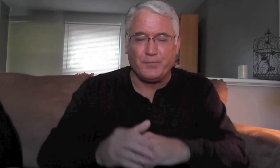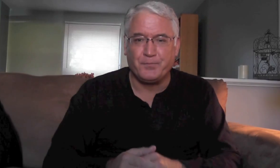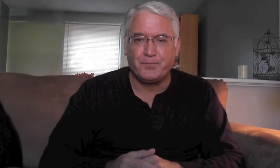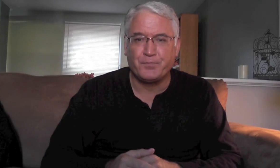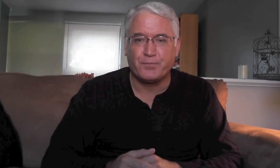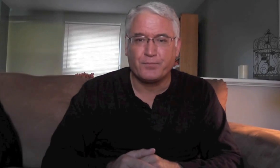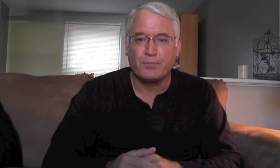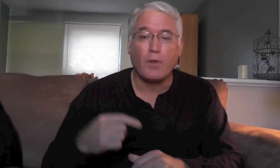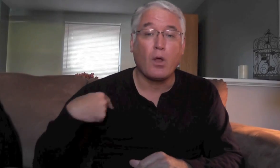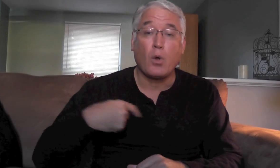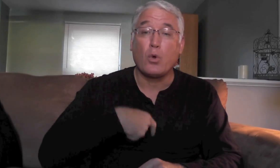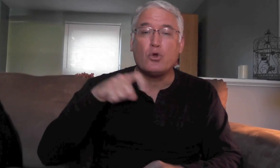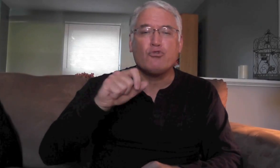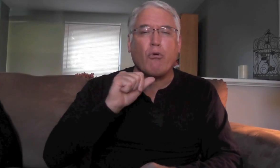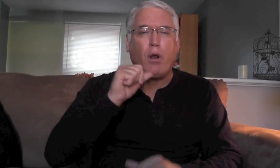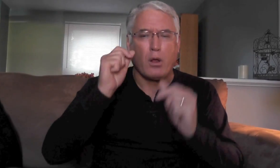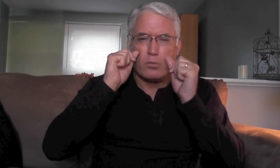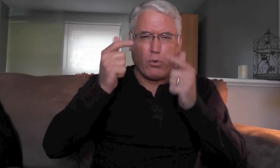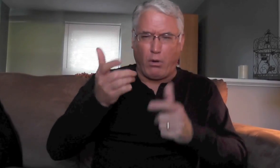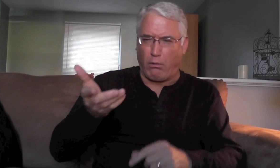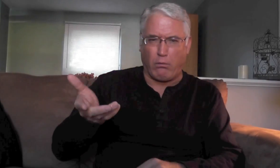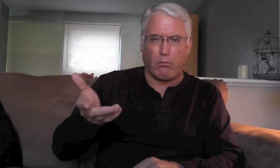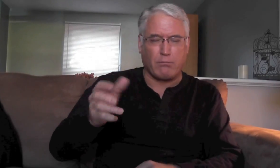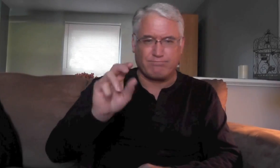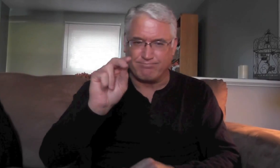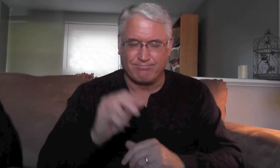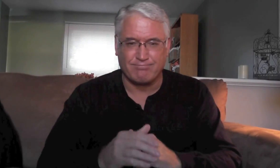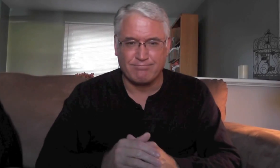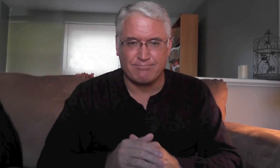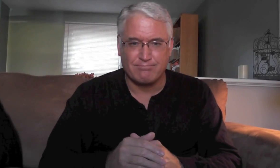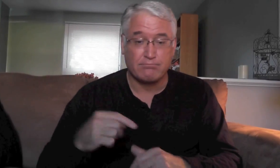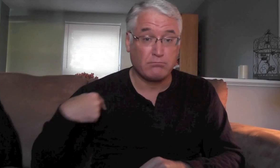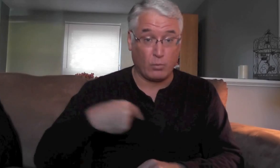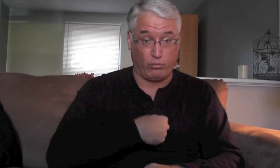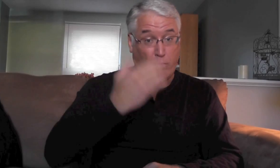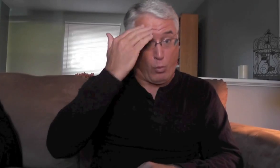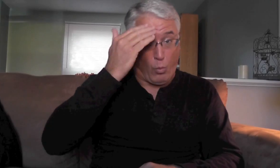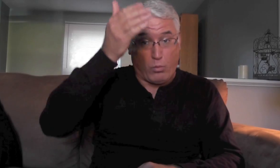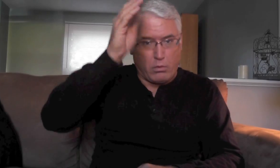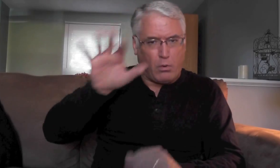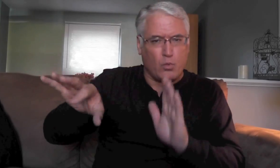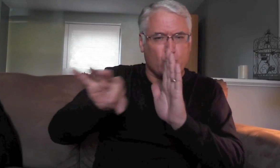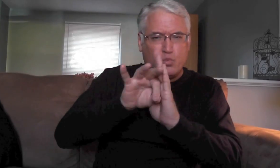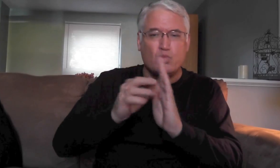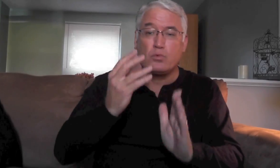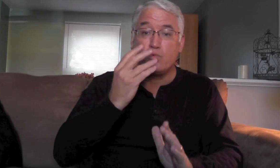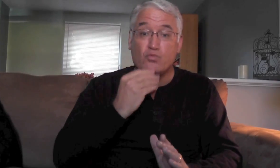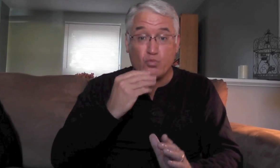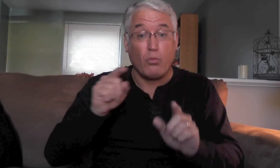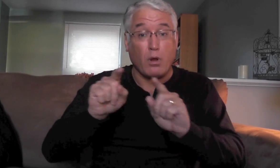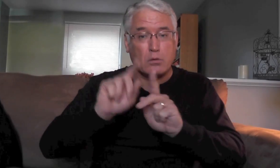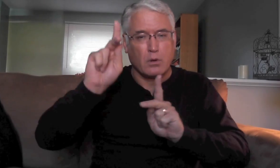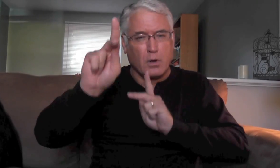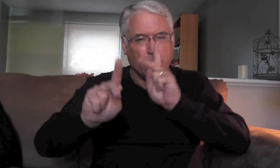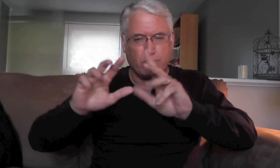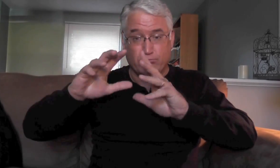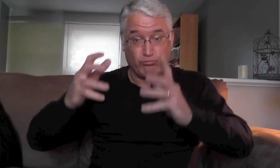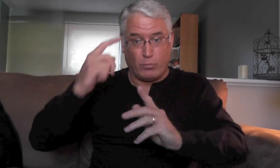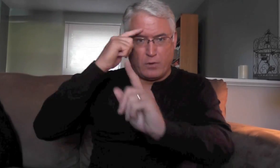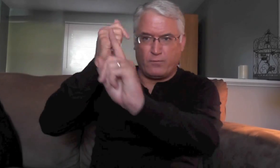the Jewish nation. We should not be surprised, no. We know that God chose the Jewish people as